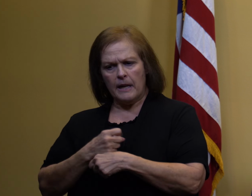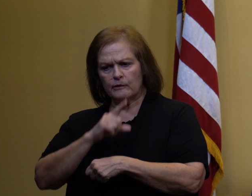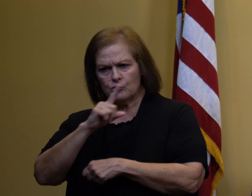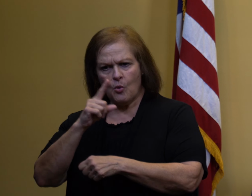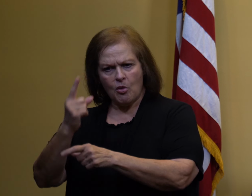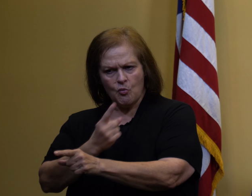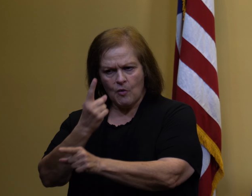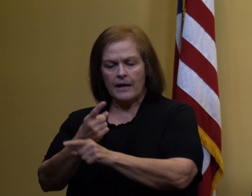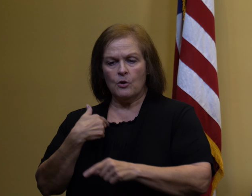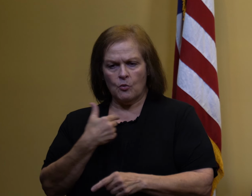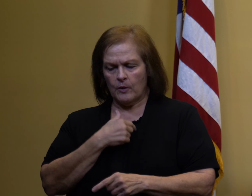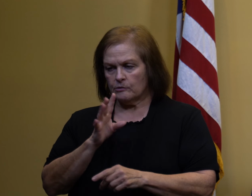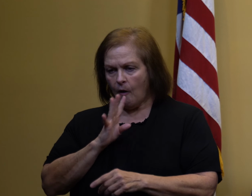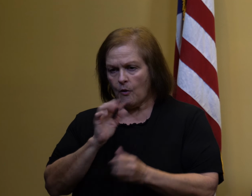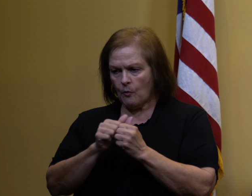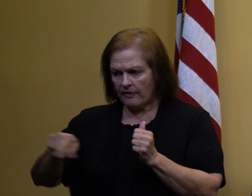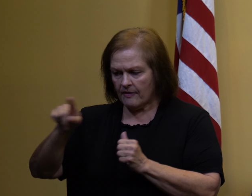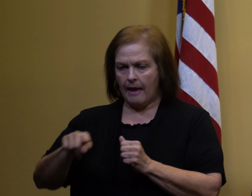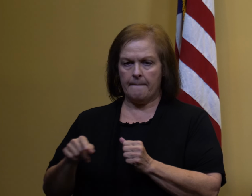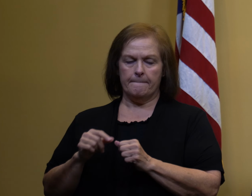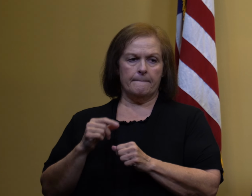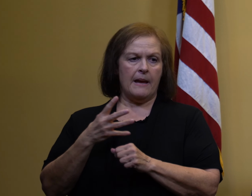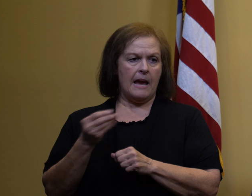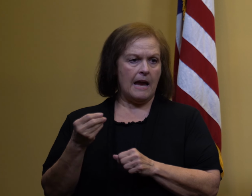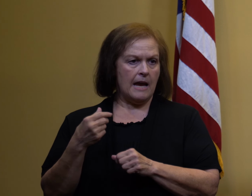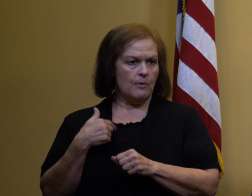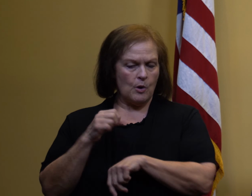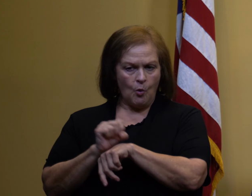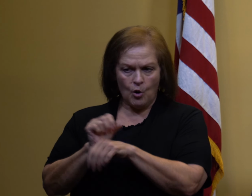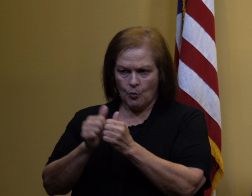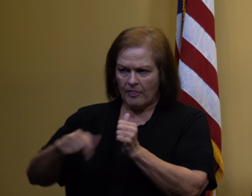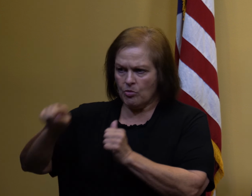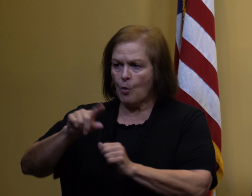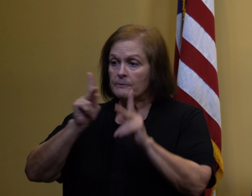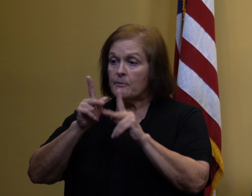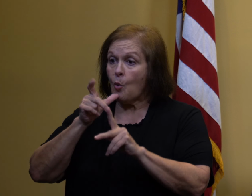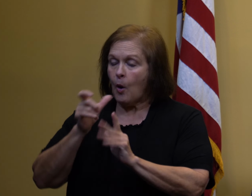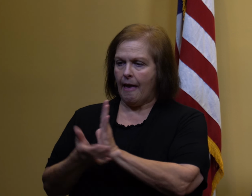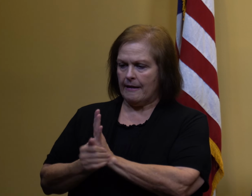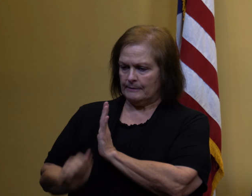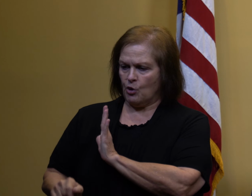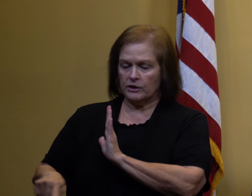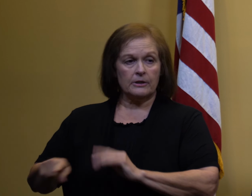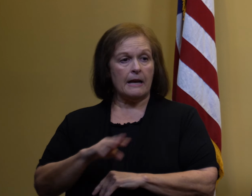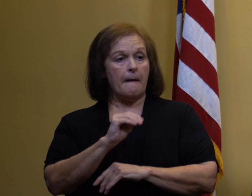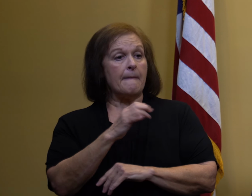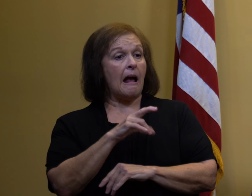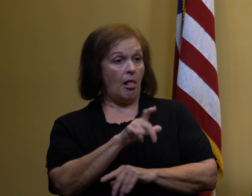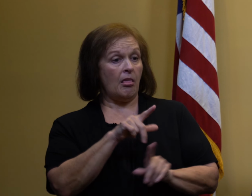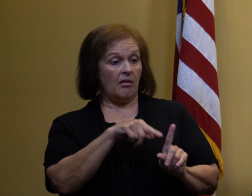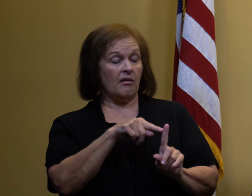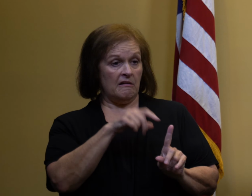are talking with, working with experts in this area. But I'll leave that to my director, Michael Karam,